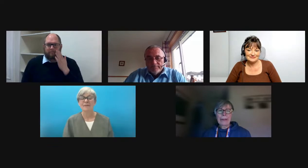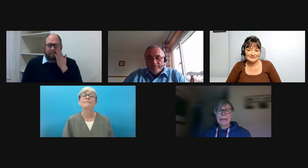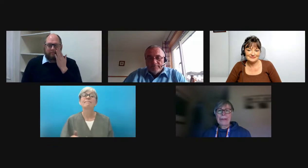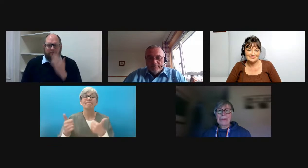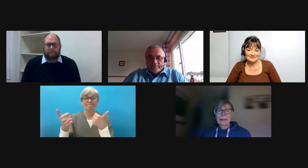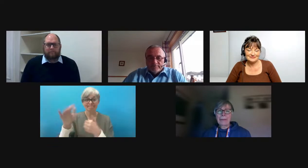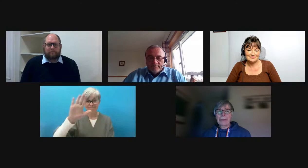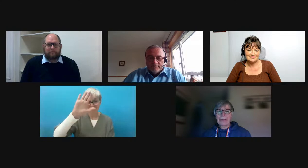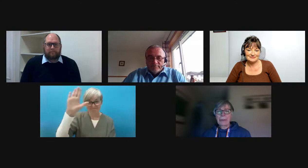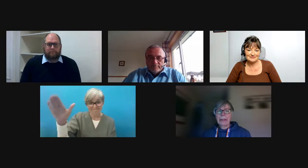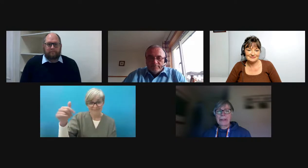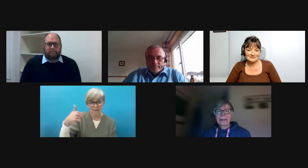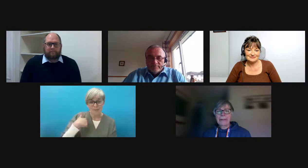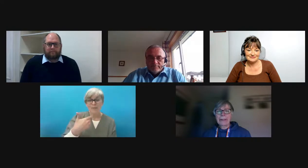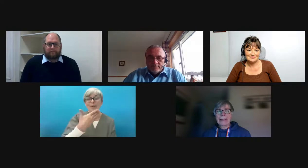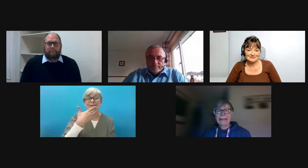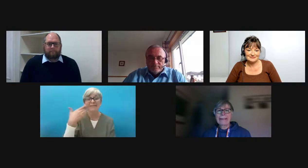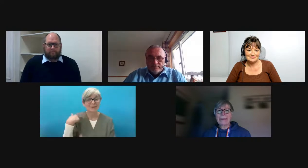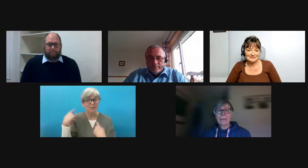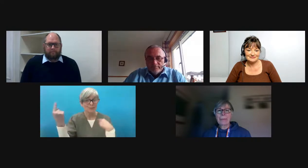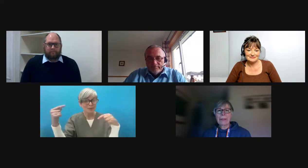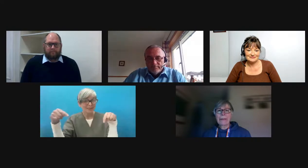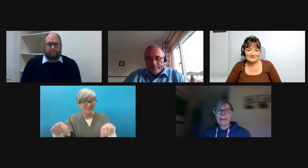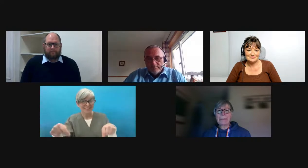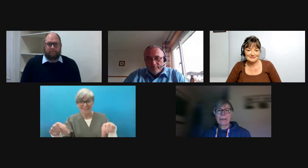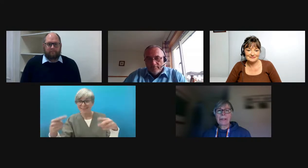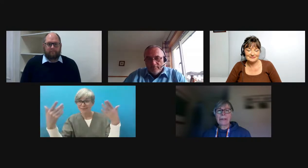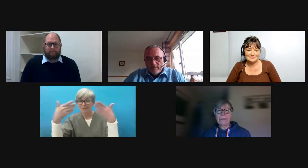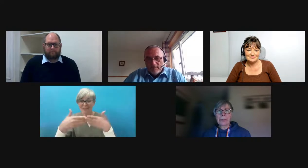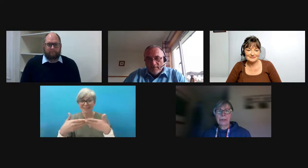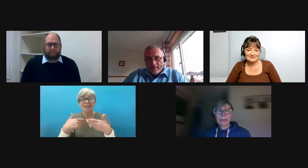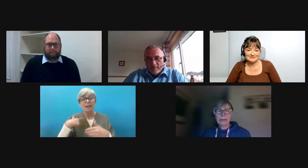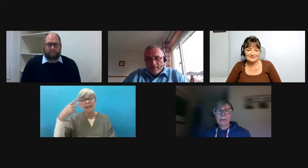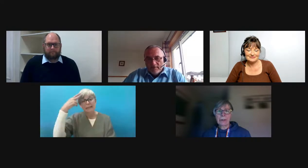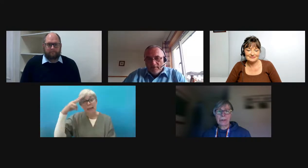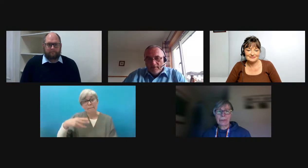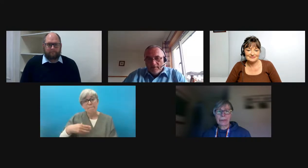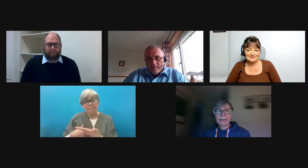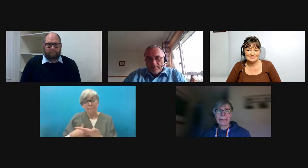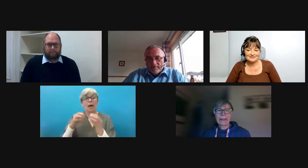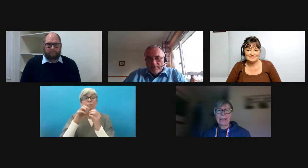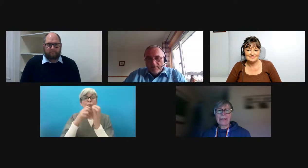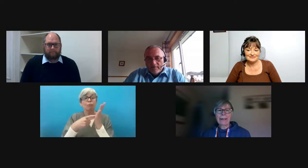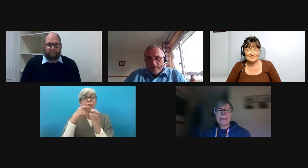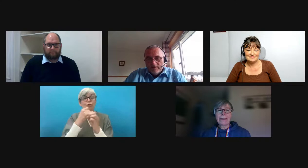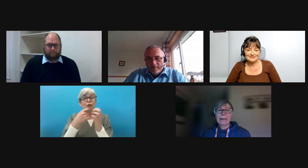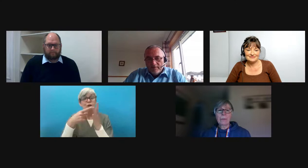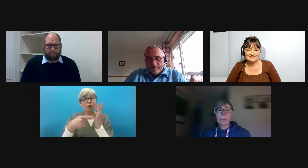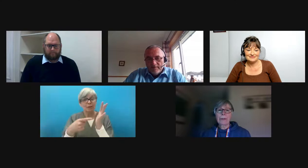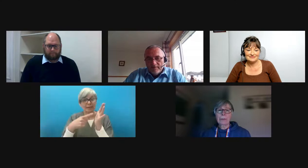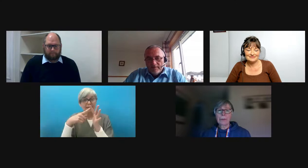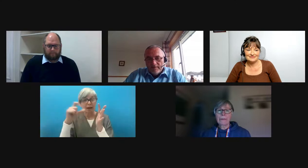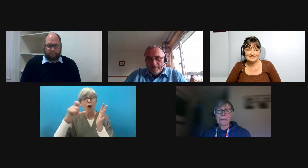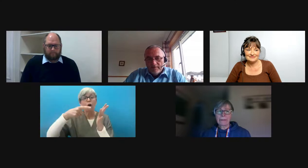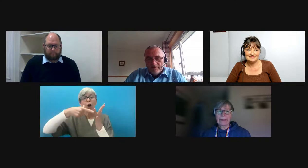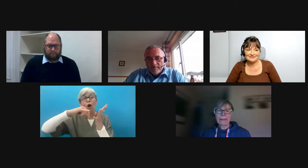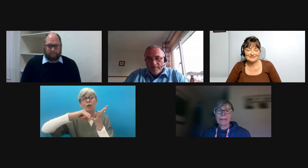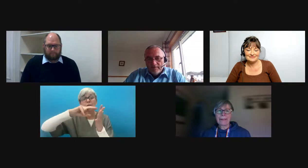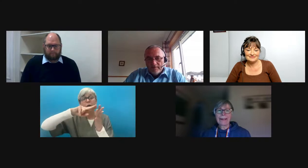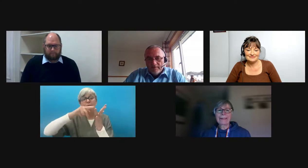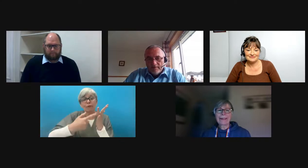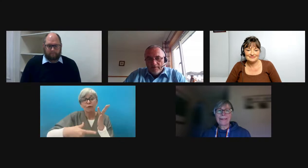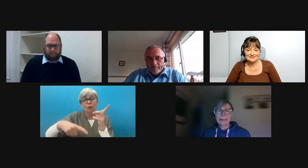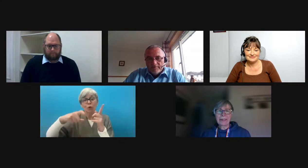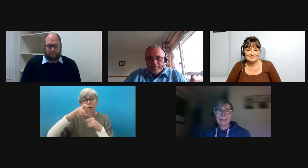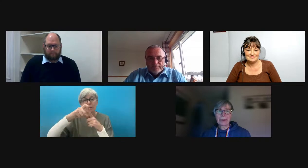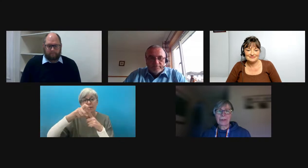Hello, lovely to be here tonight. My name is Brigitte Cosford, and I work with Davie